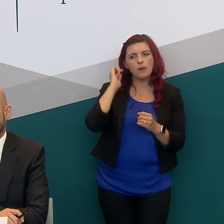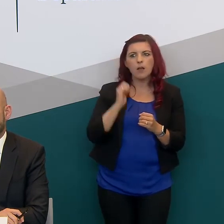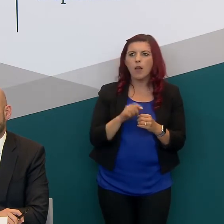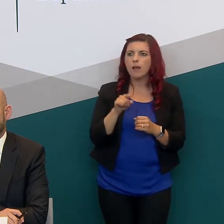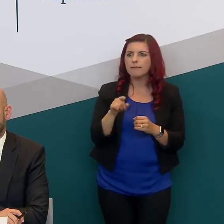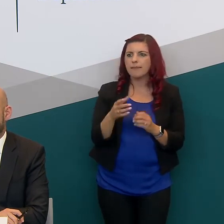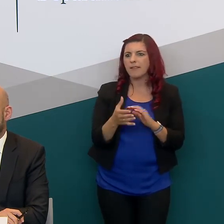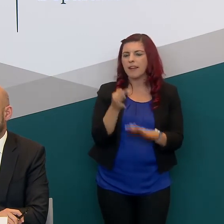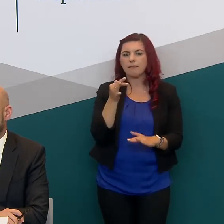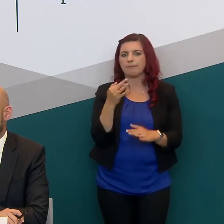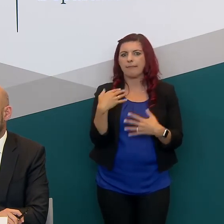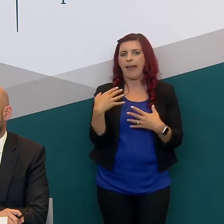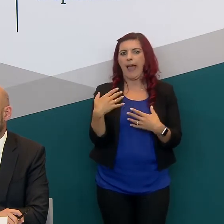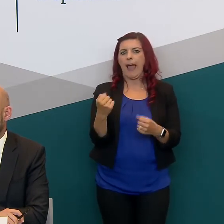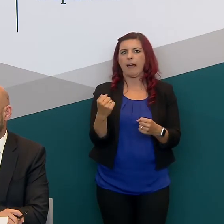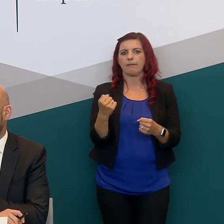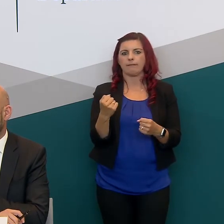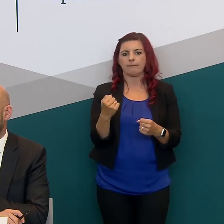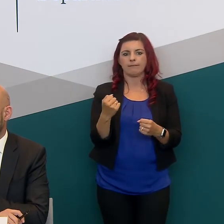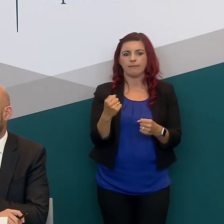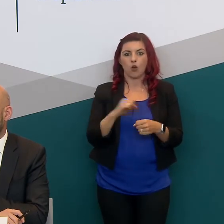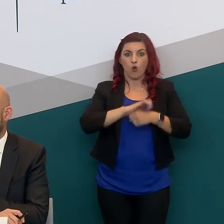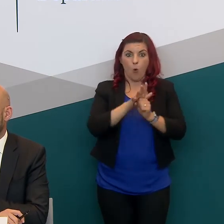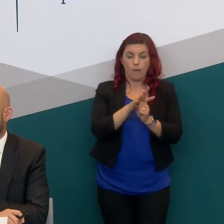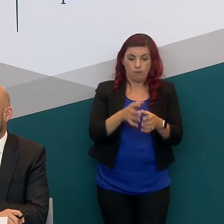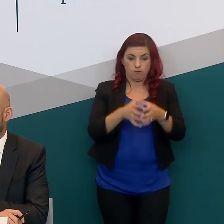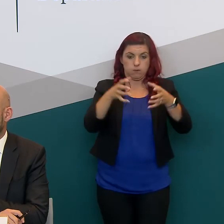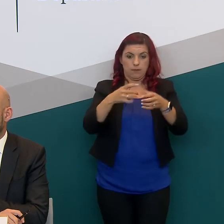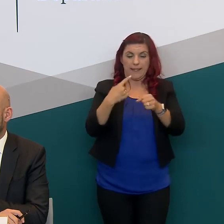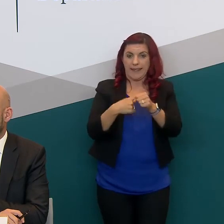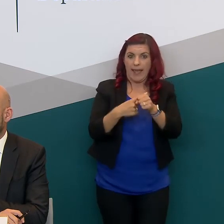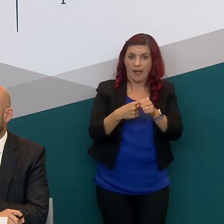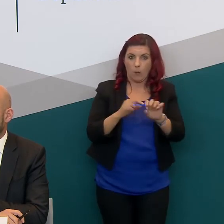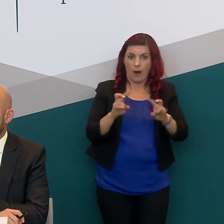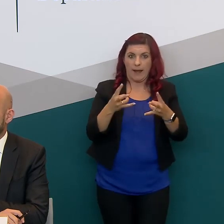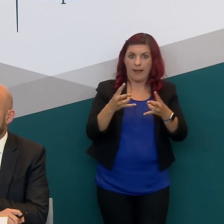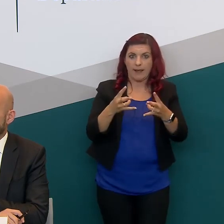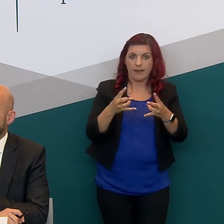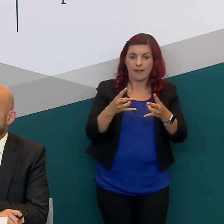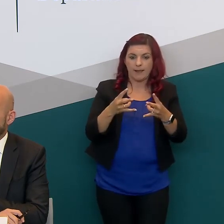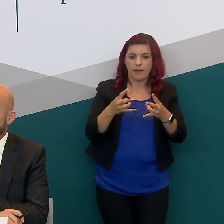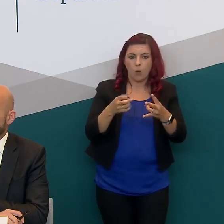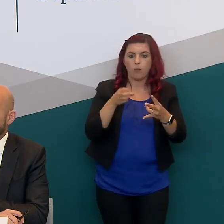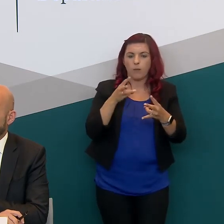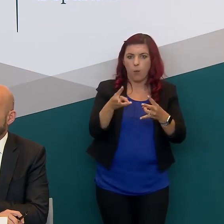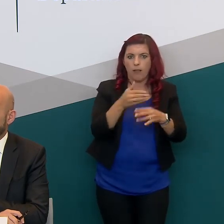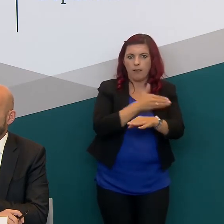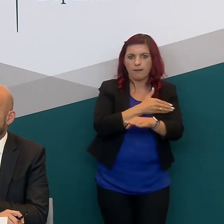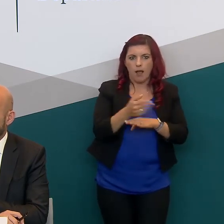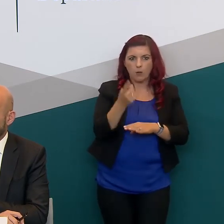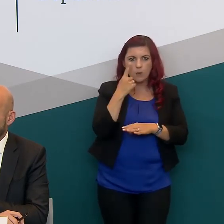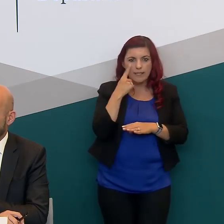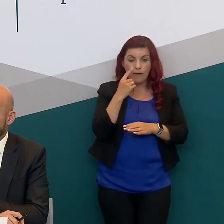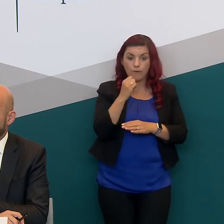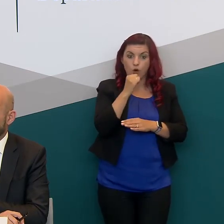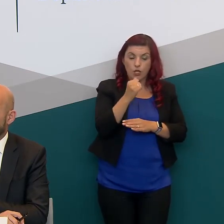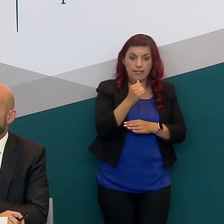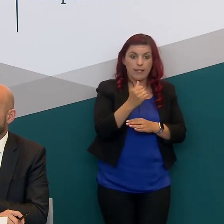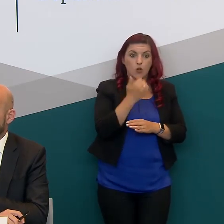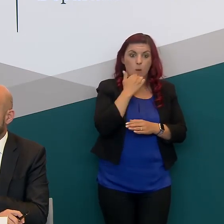If there was a resurgence of disease, in other words, increased spread of the disease, you begin to see that in increased number of